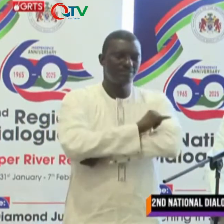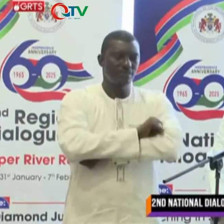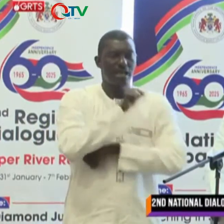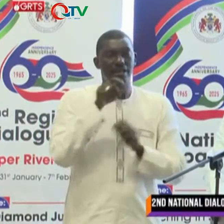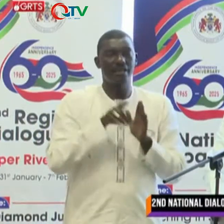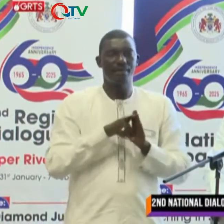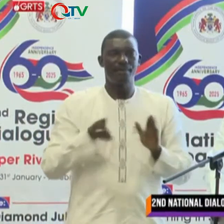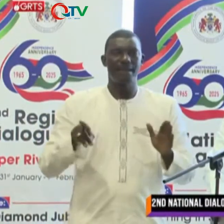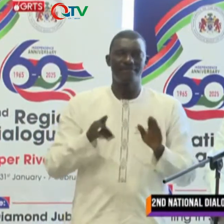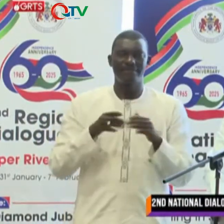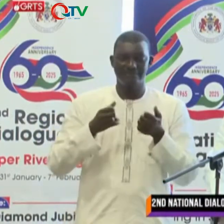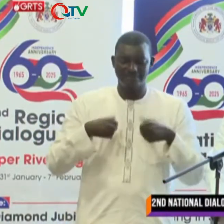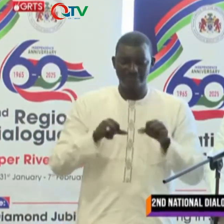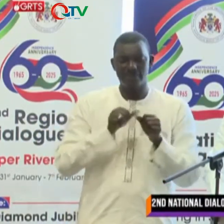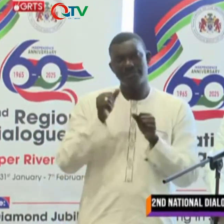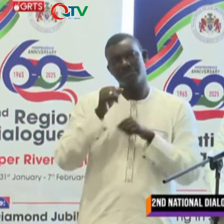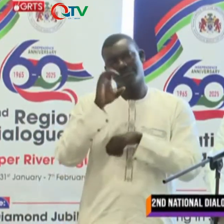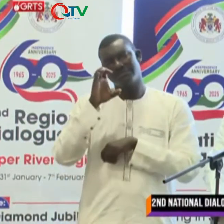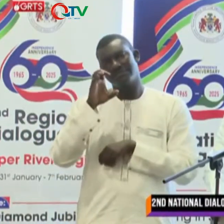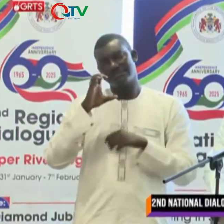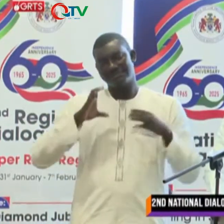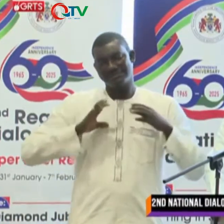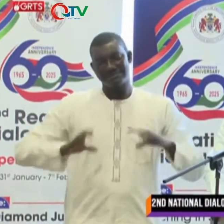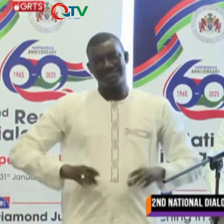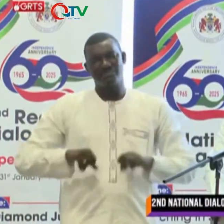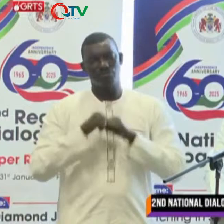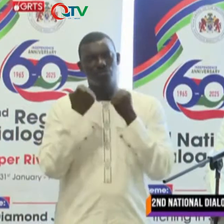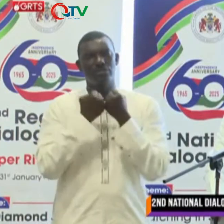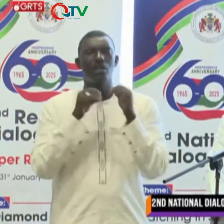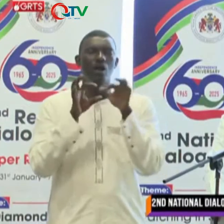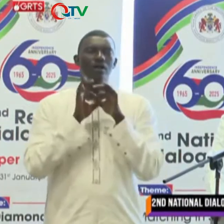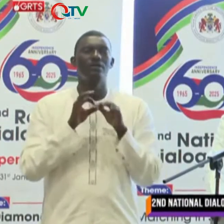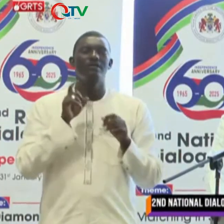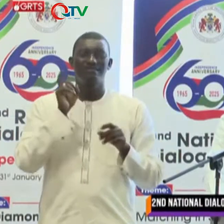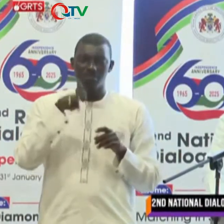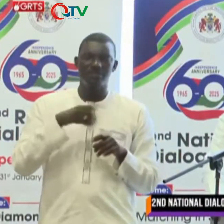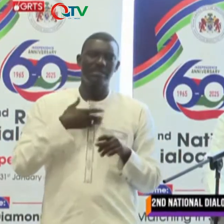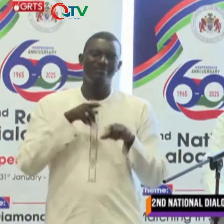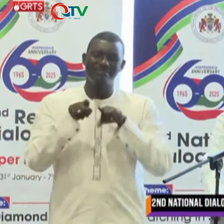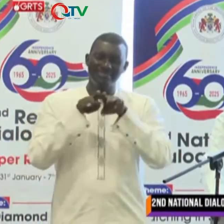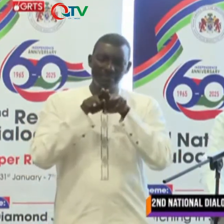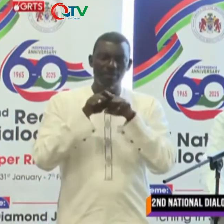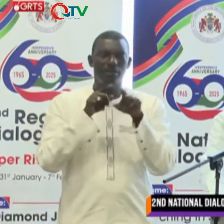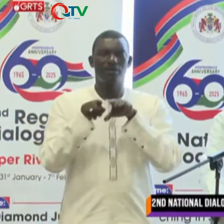sector, as well as civil society, need to have a similar relationship.